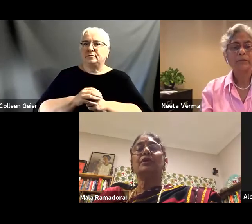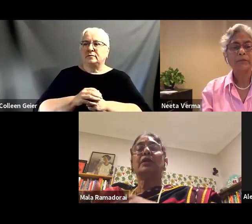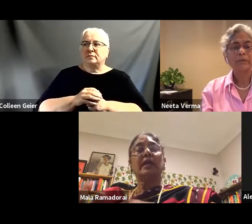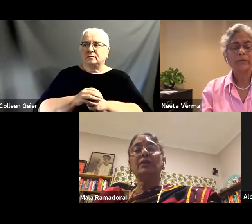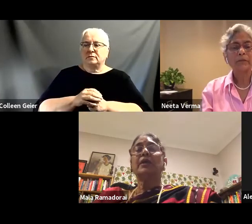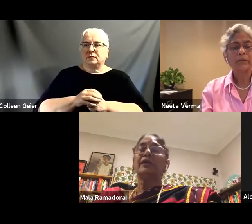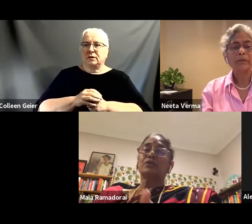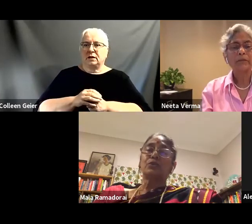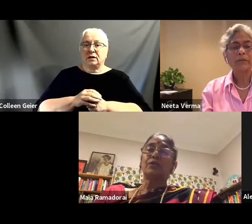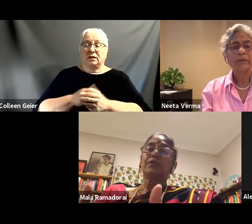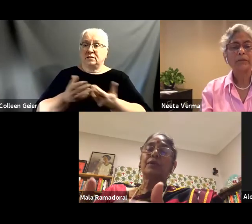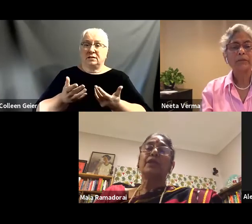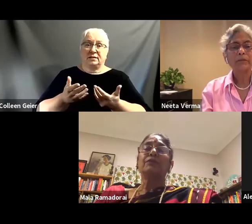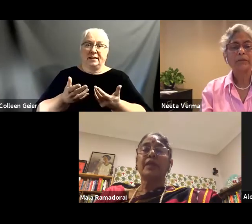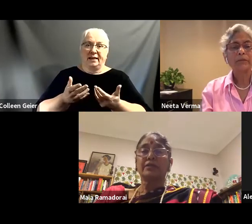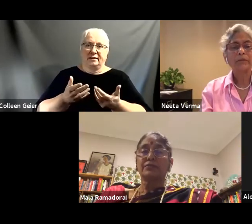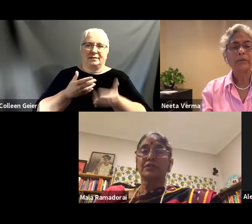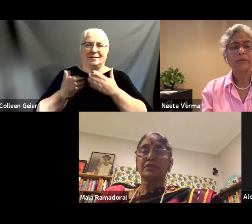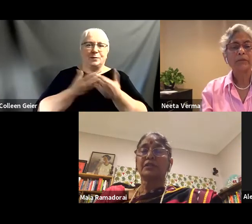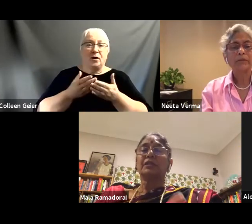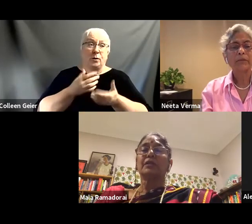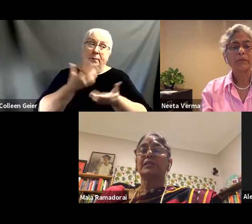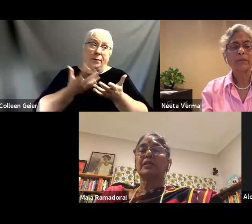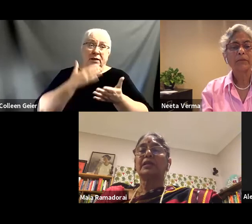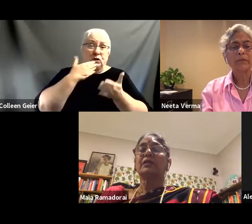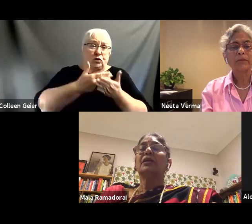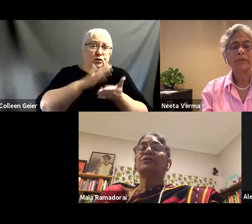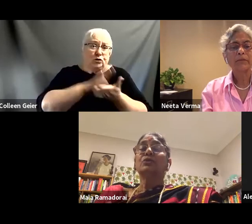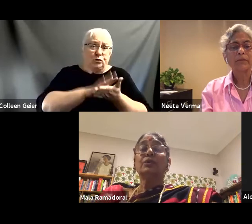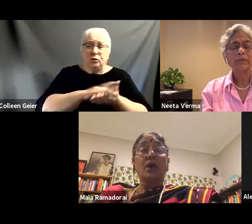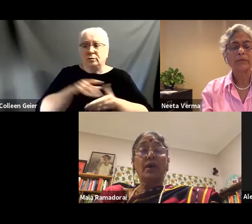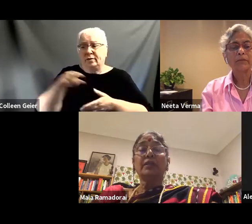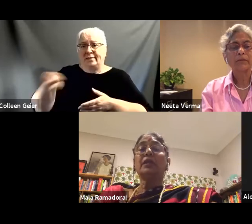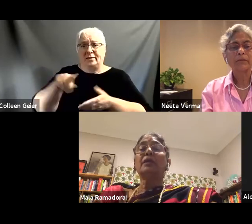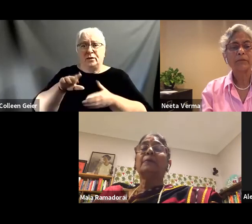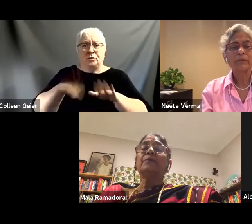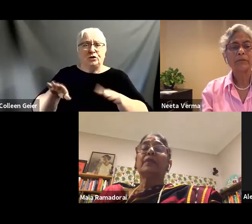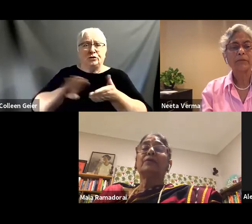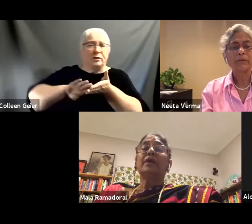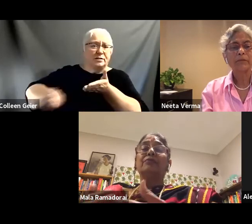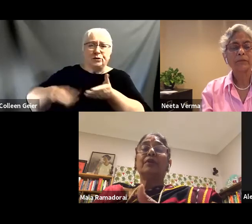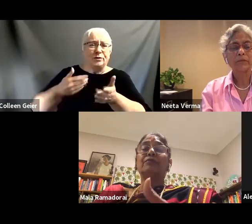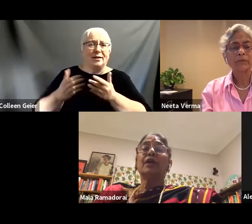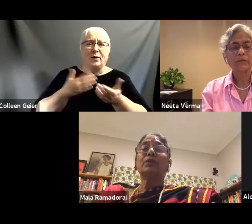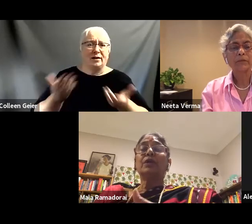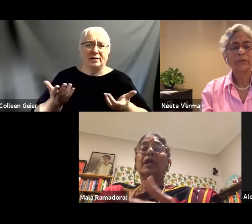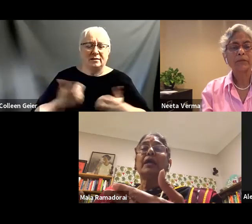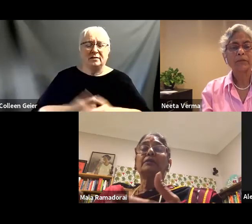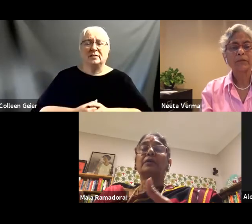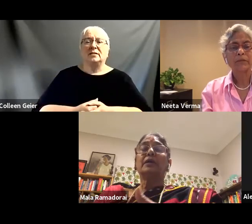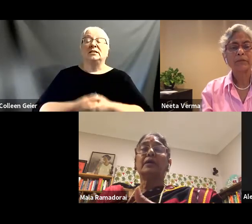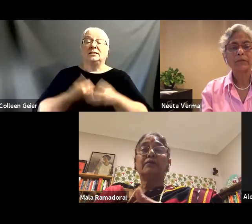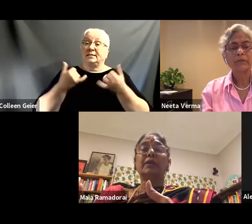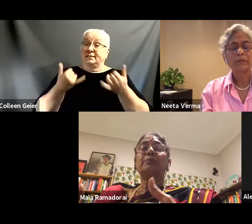children were anyway excluded from many of the activities and things like that. So now I think if we are looking